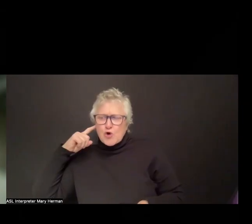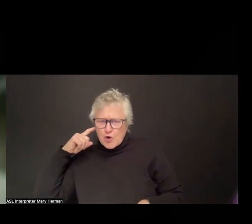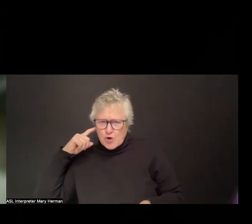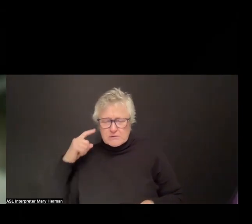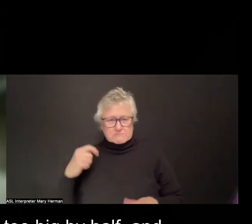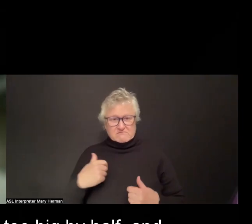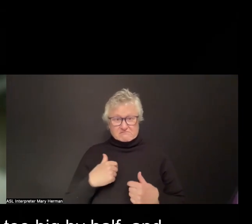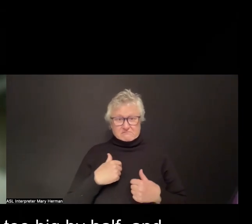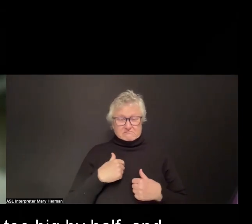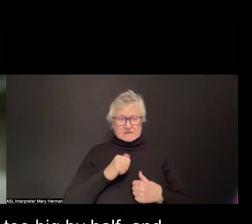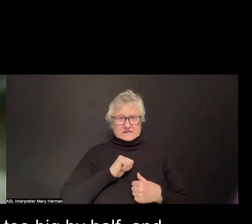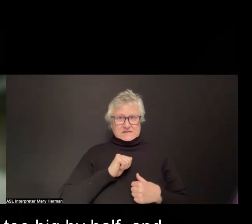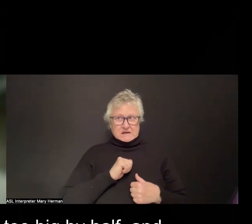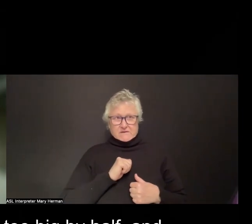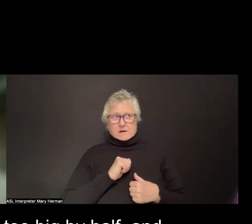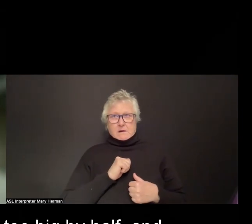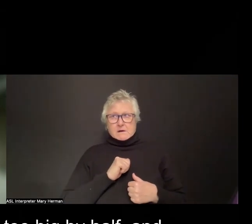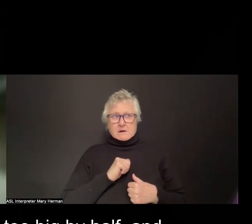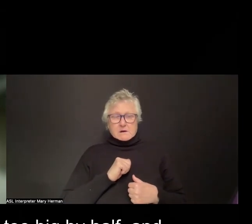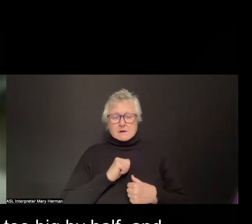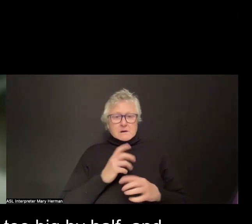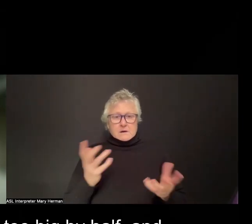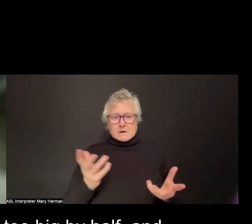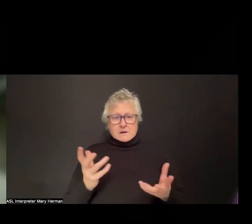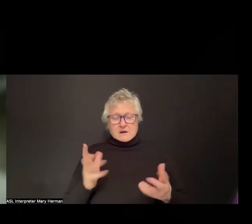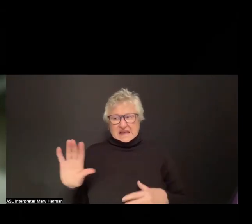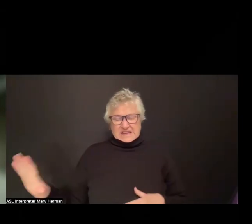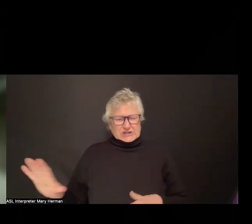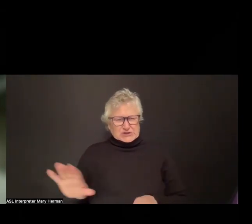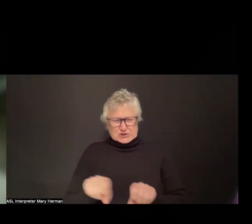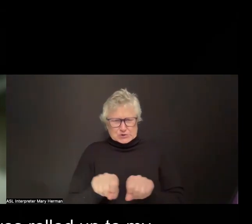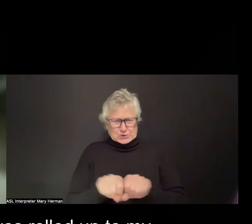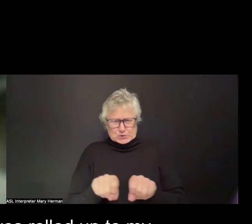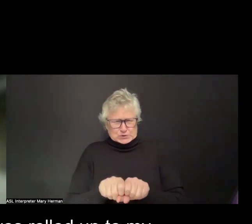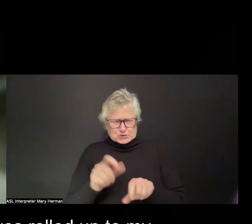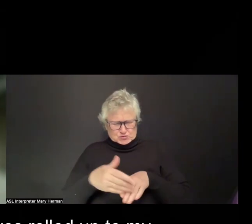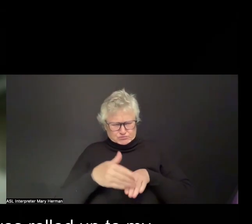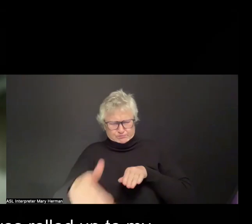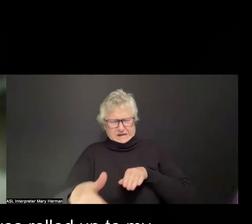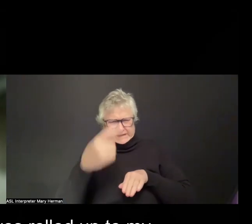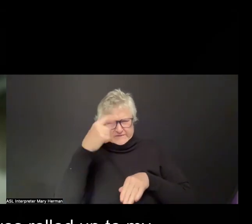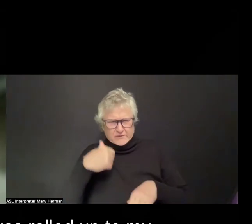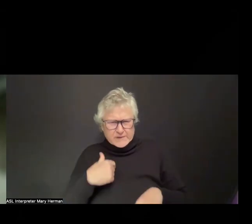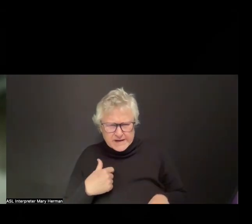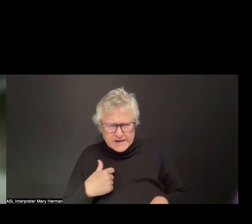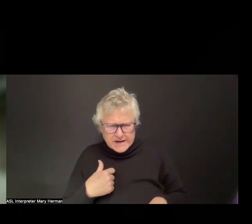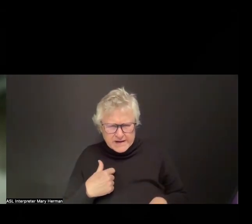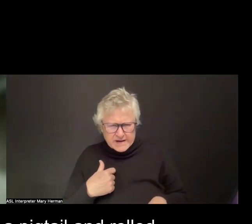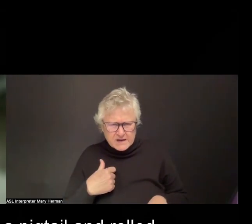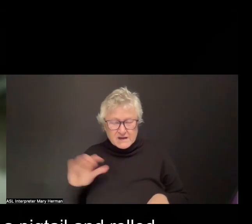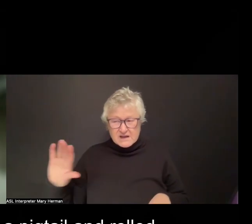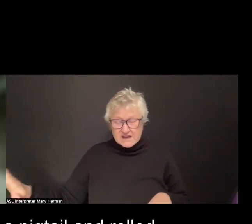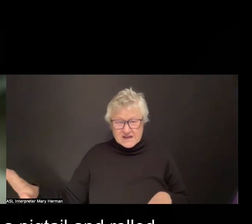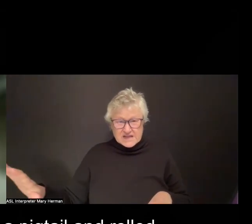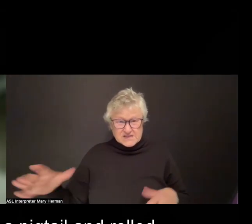hide. Billy's shoes were too big by half, and I had to hold up the breeches with a line of hemp, the blouse sleeves rolled up to my elbows.